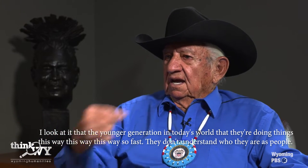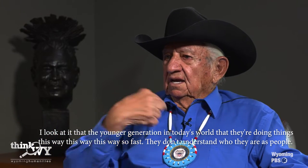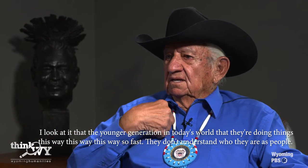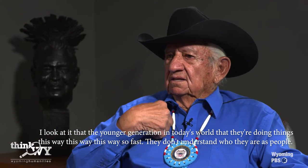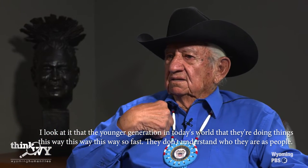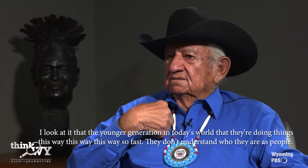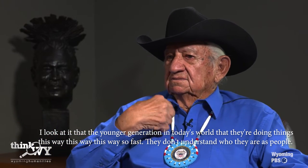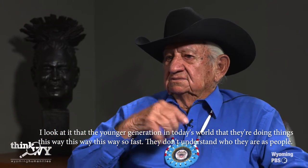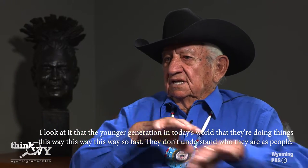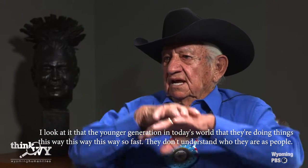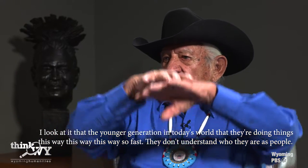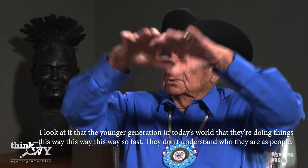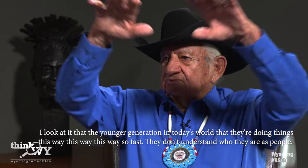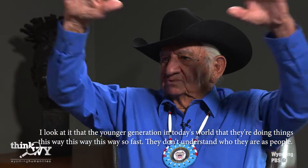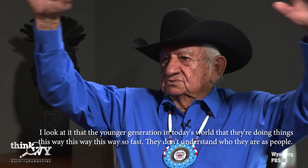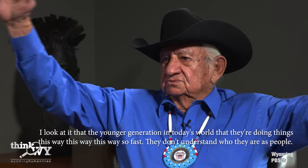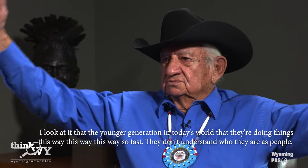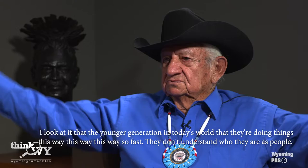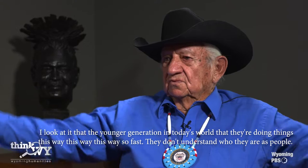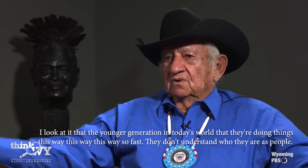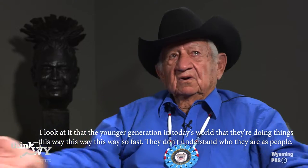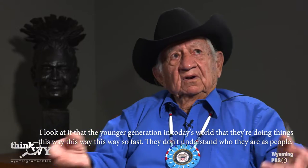in today's world,